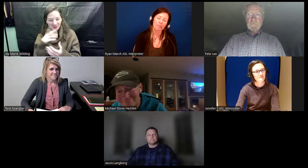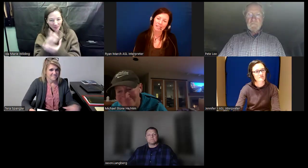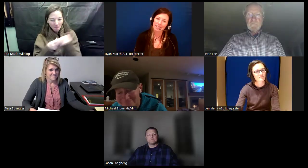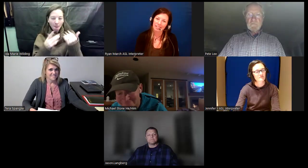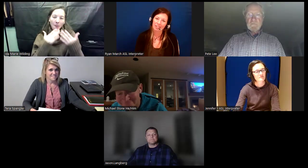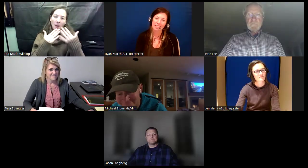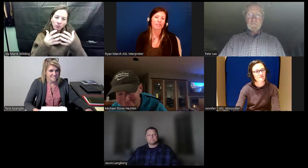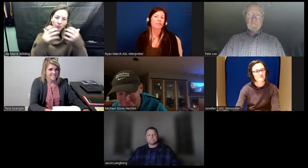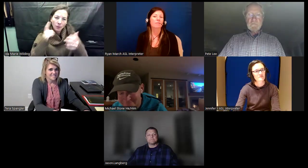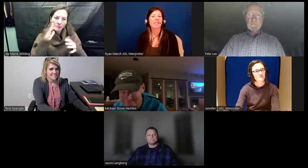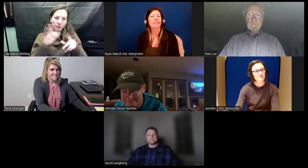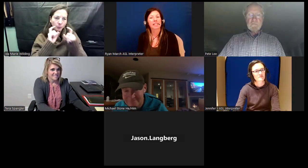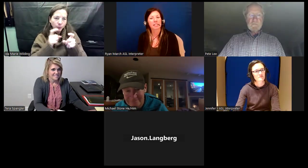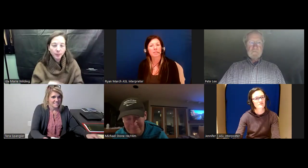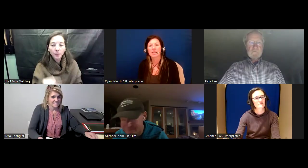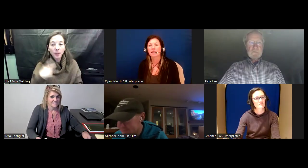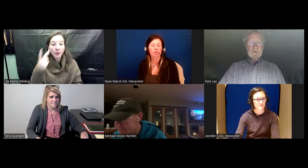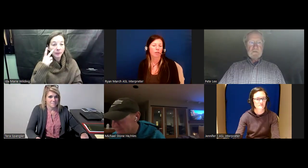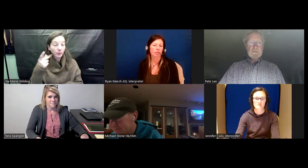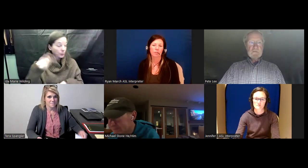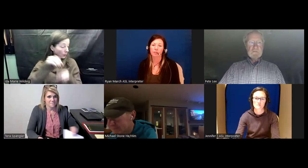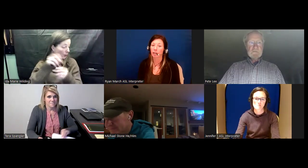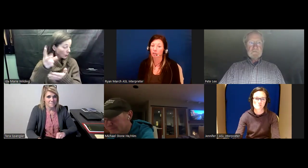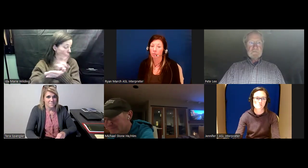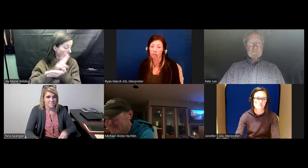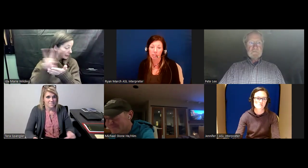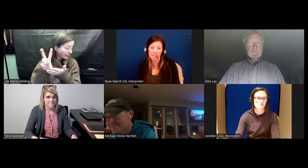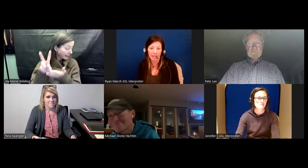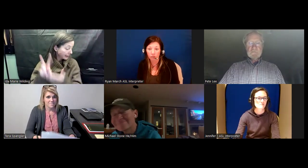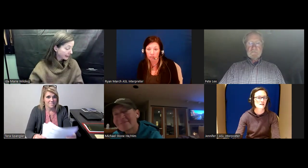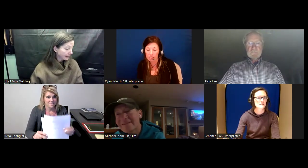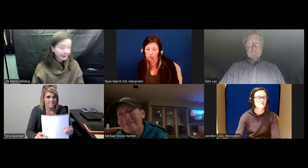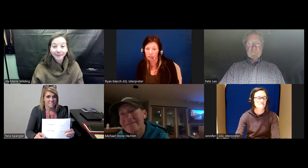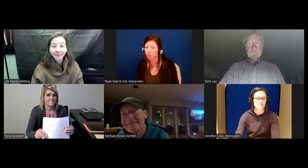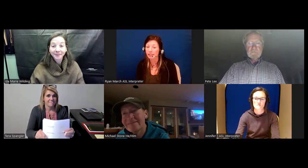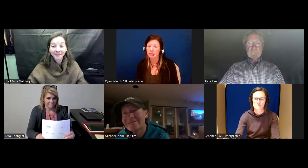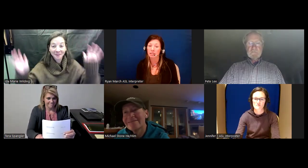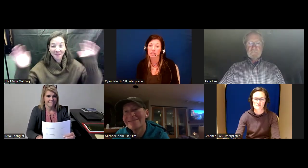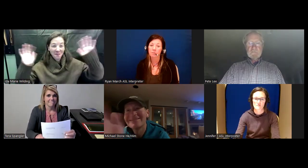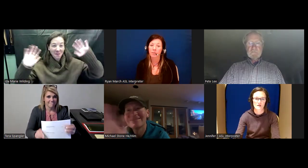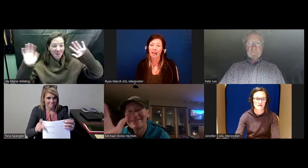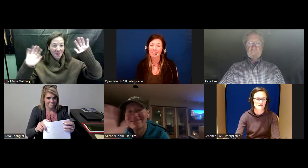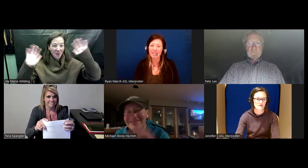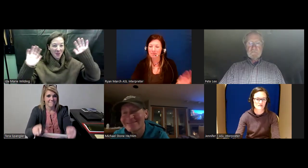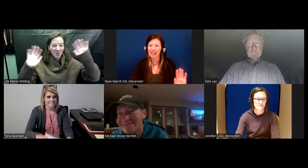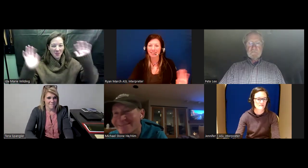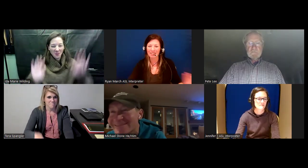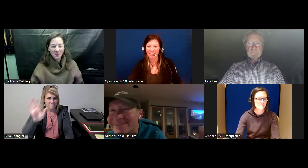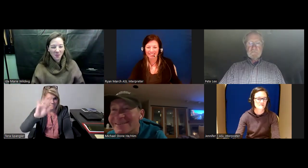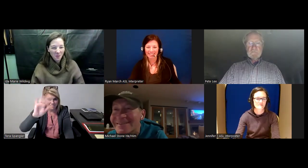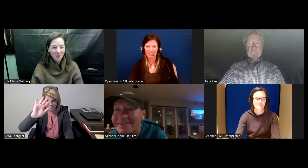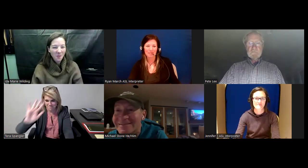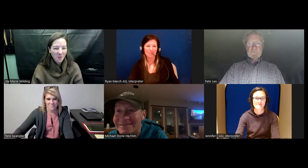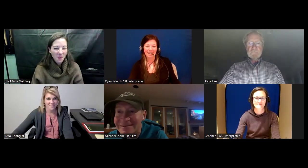both committees, Legislative Committee and Finance Committee. Thank you all so much for your contribution, and I will see you in 2 weeks. All right, bye-bye,